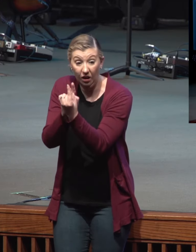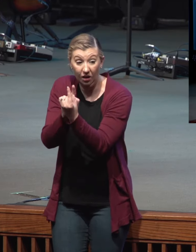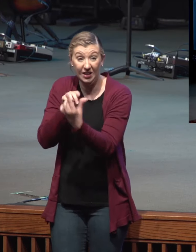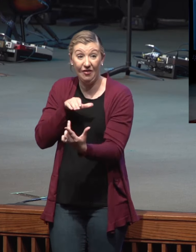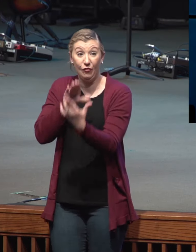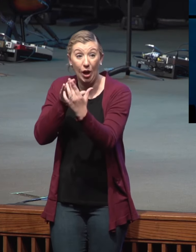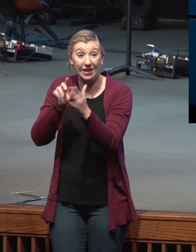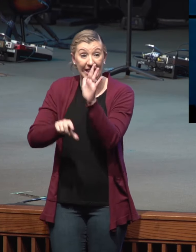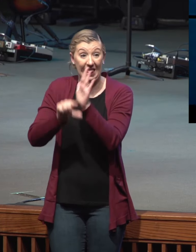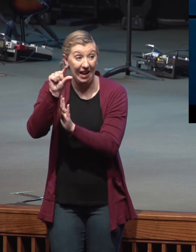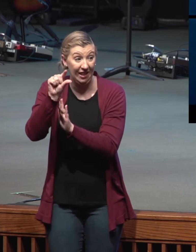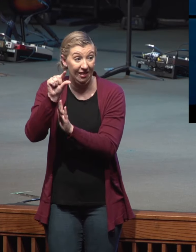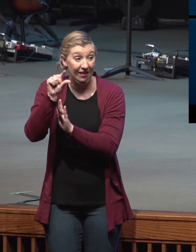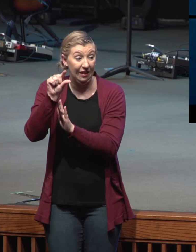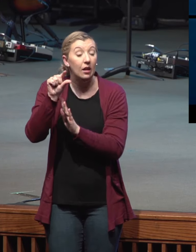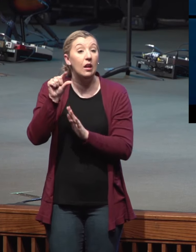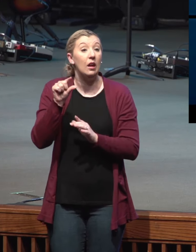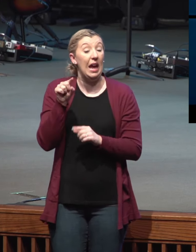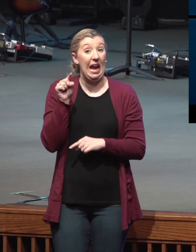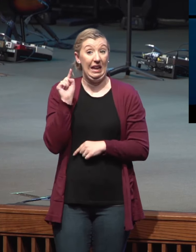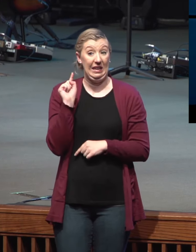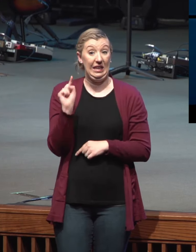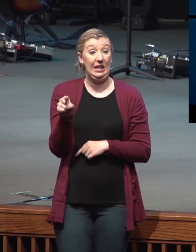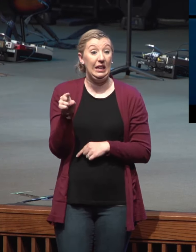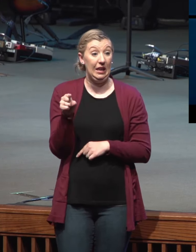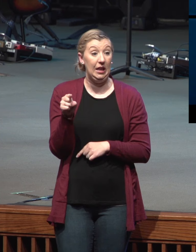Goliath. And he was